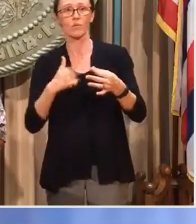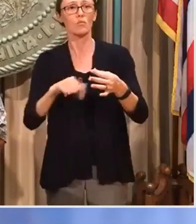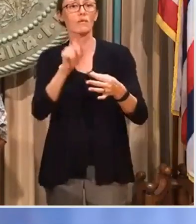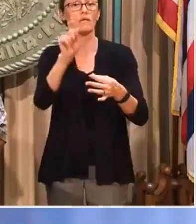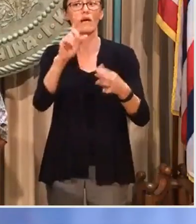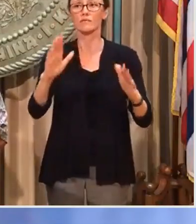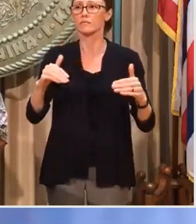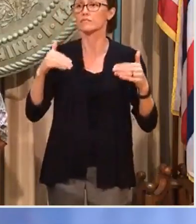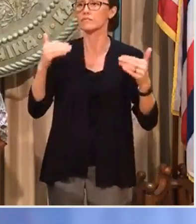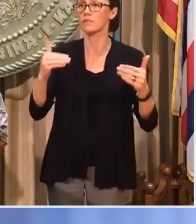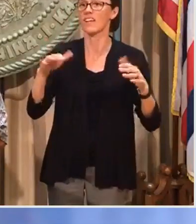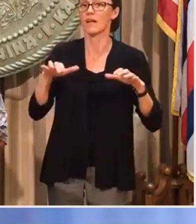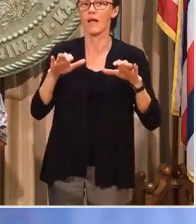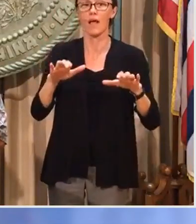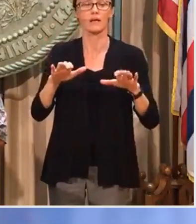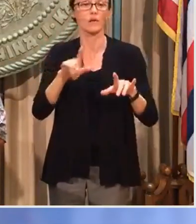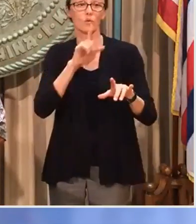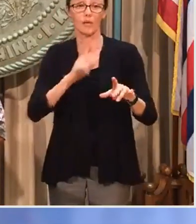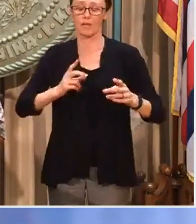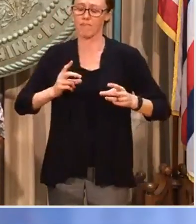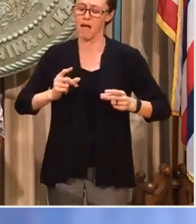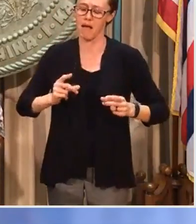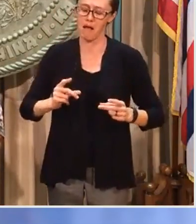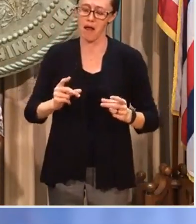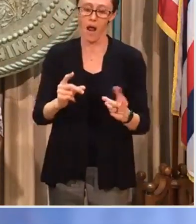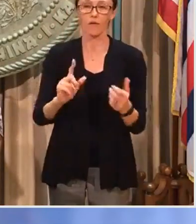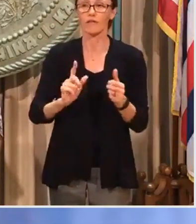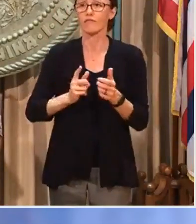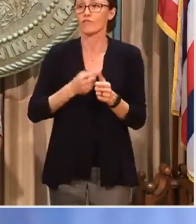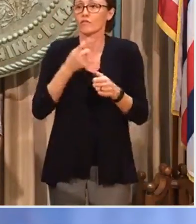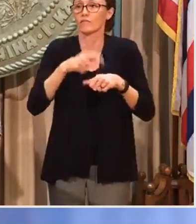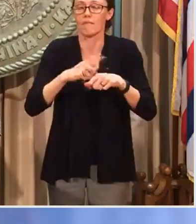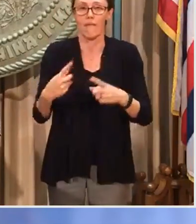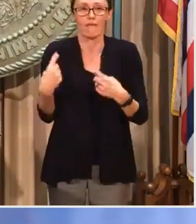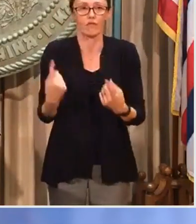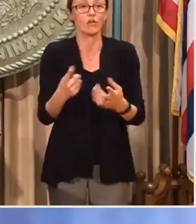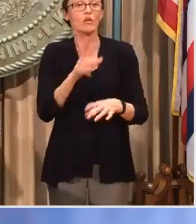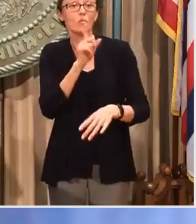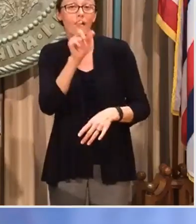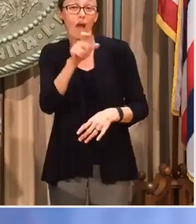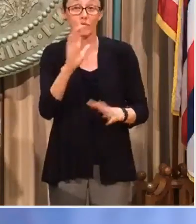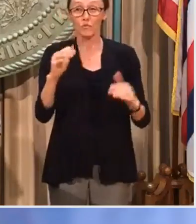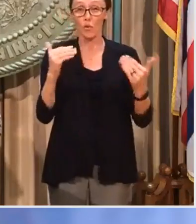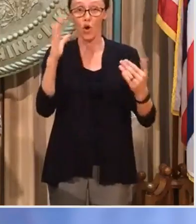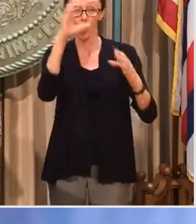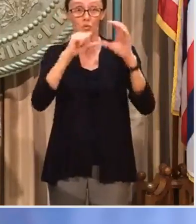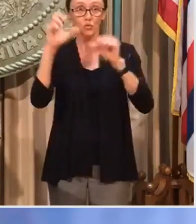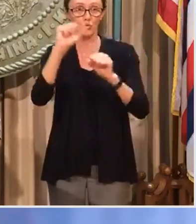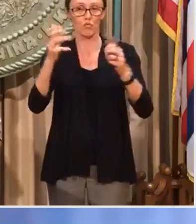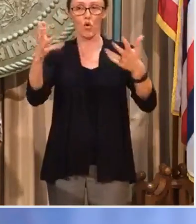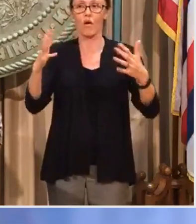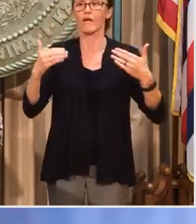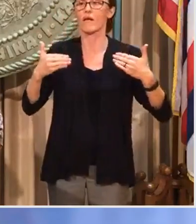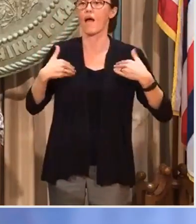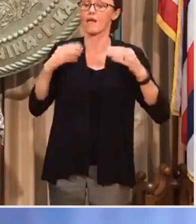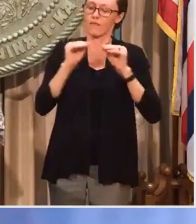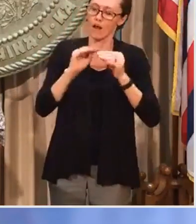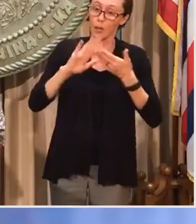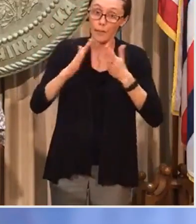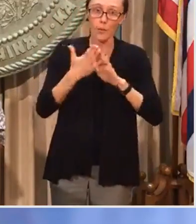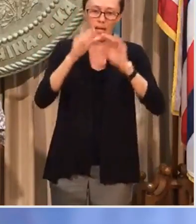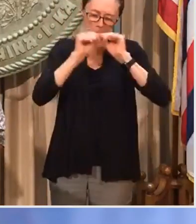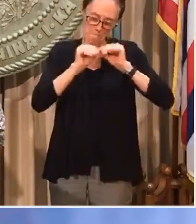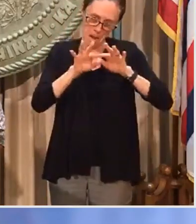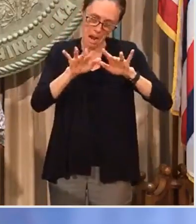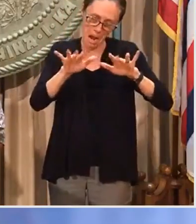and act at the pace of an unprecedented crisis. We need to make assumptions that we got widespread community